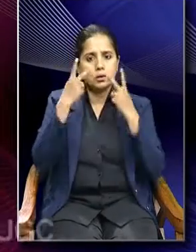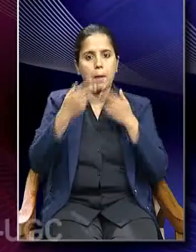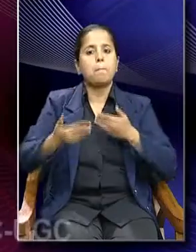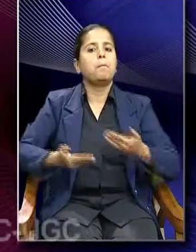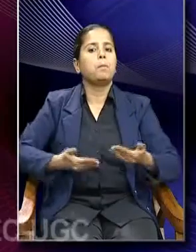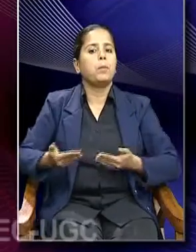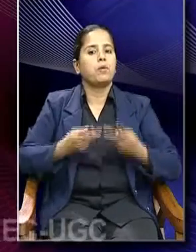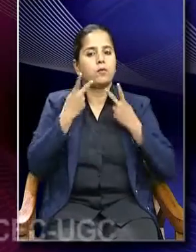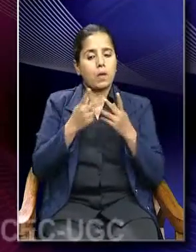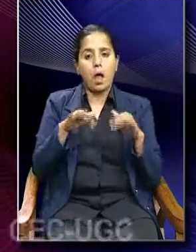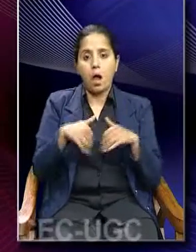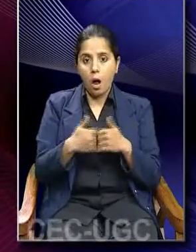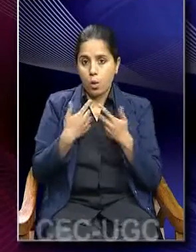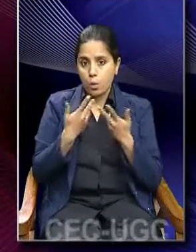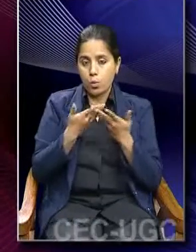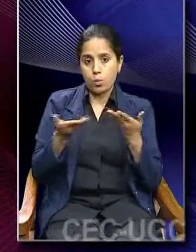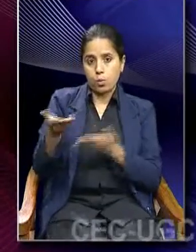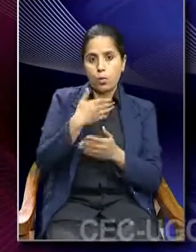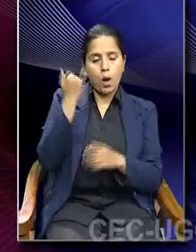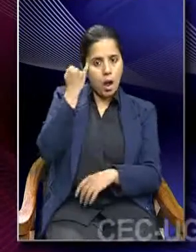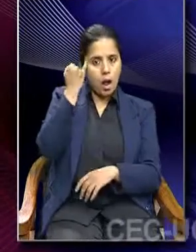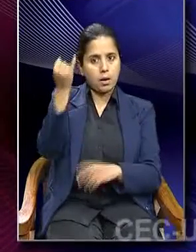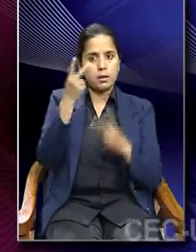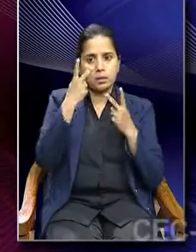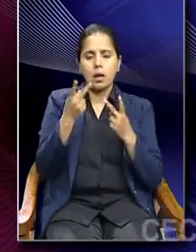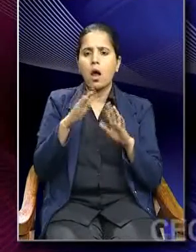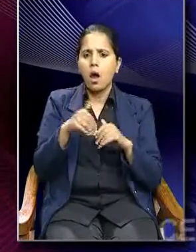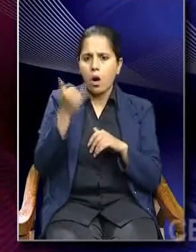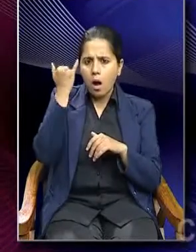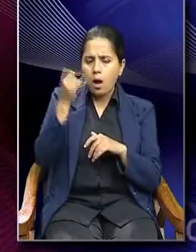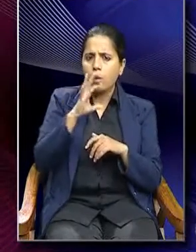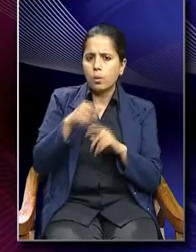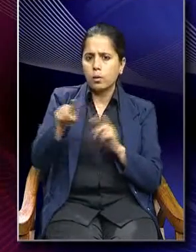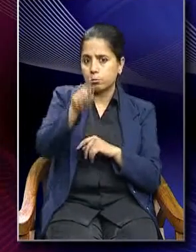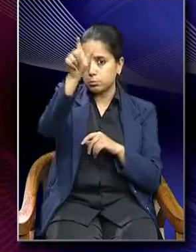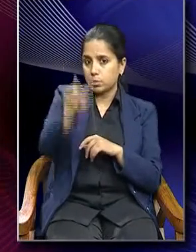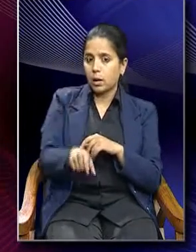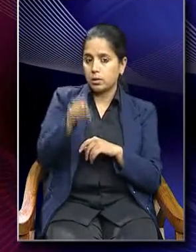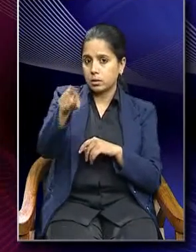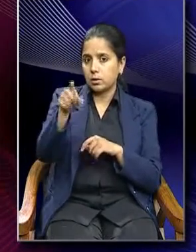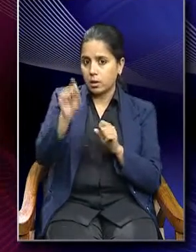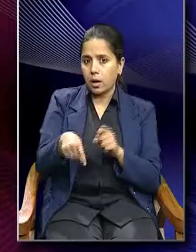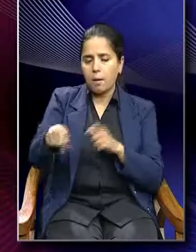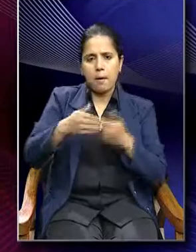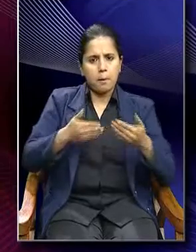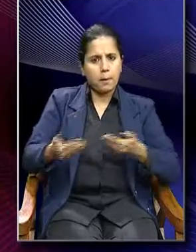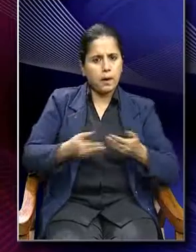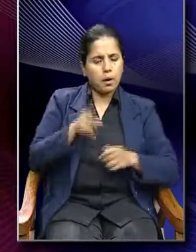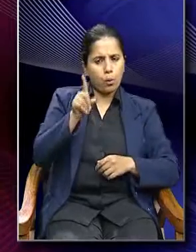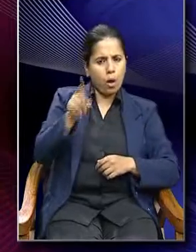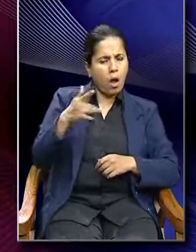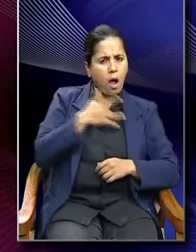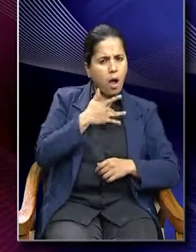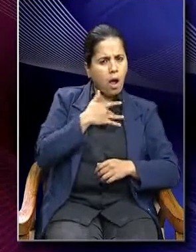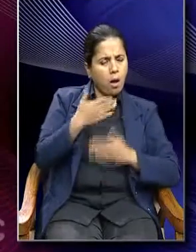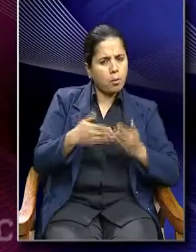behavior, how we look into the idea of how a particular person is behaving in one manner